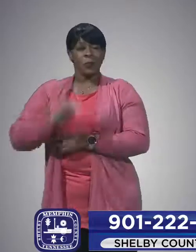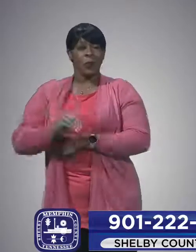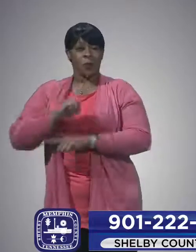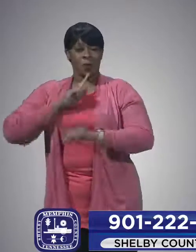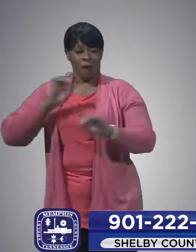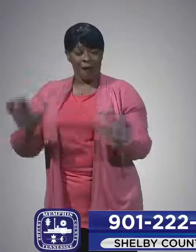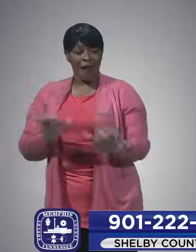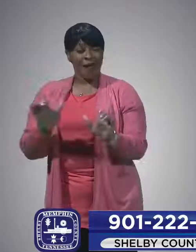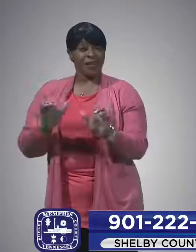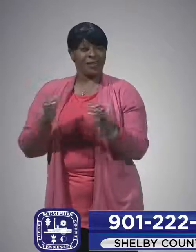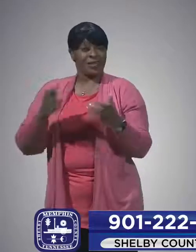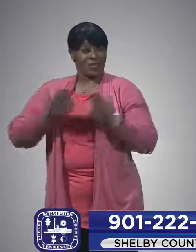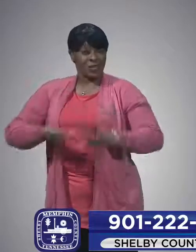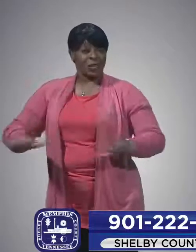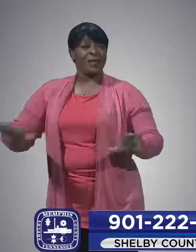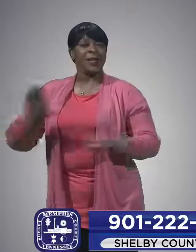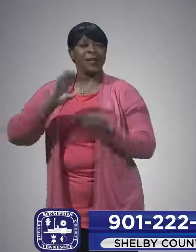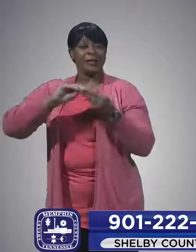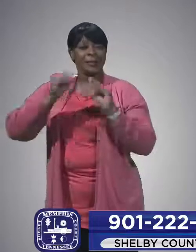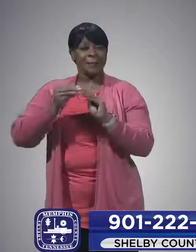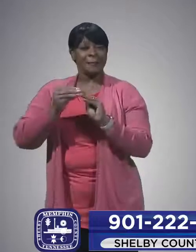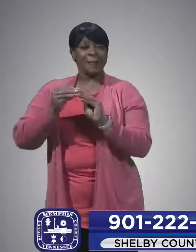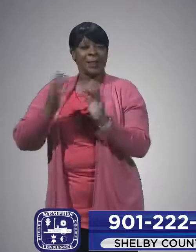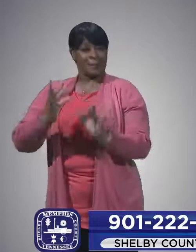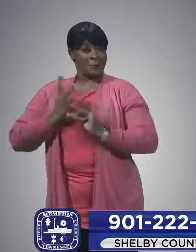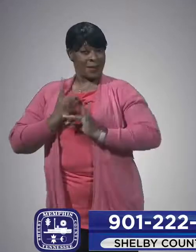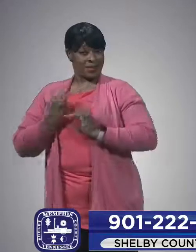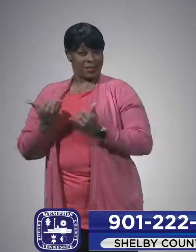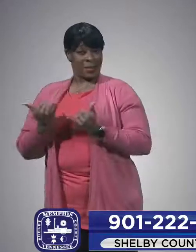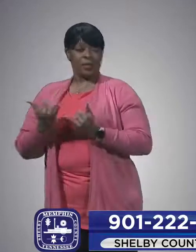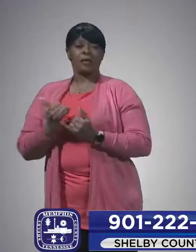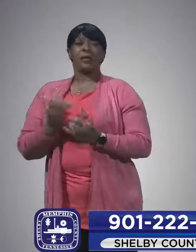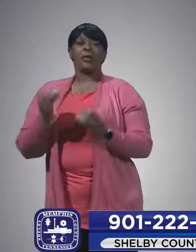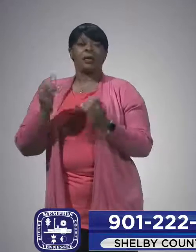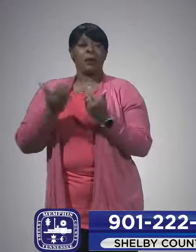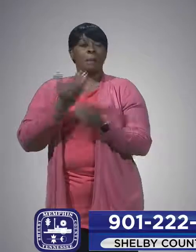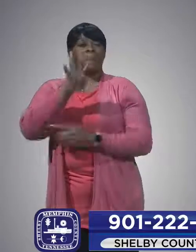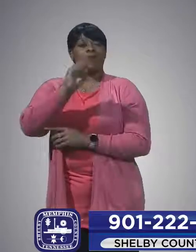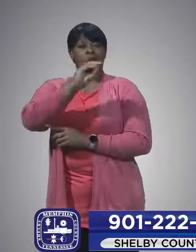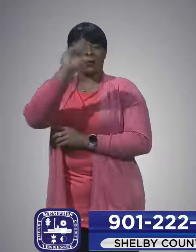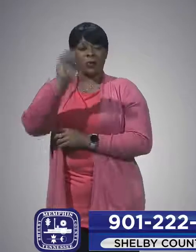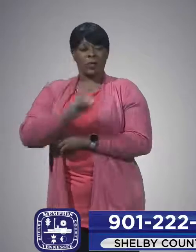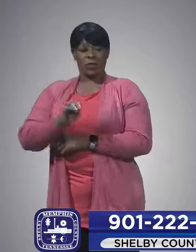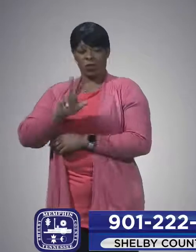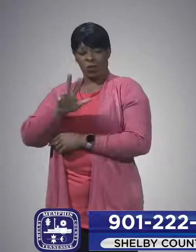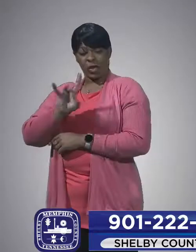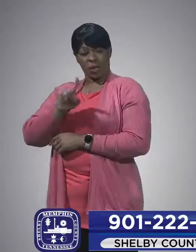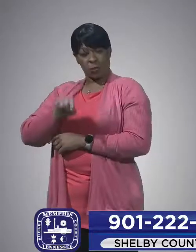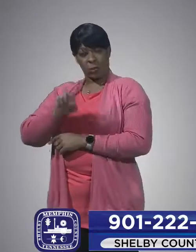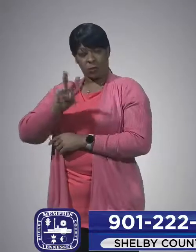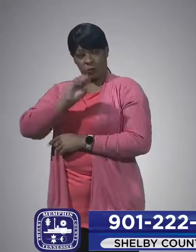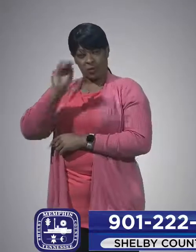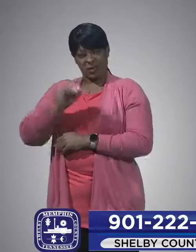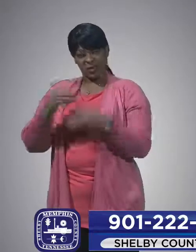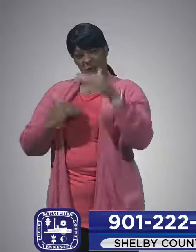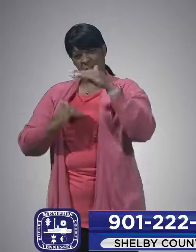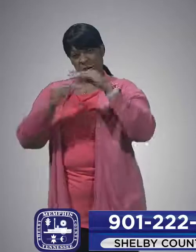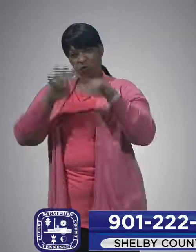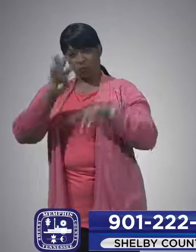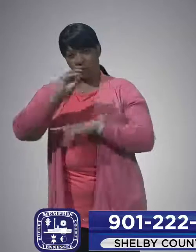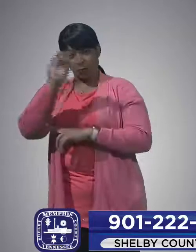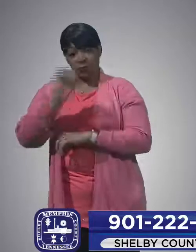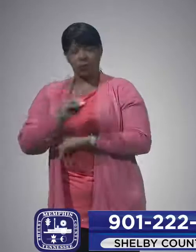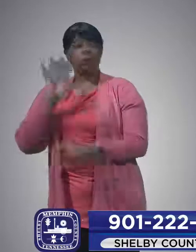active pediatric cases of the total active cases is almost 40% at 38.2%.